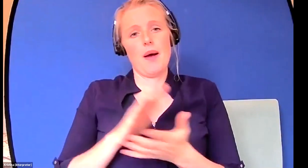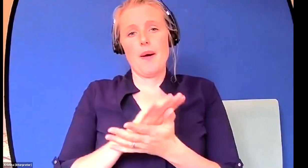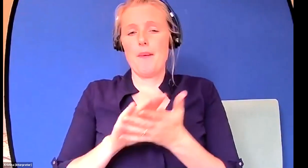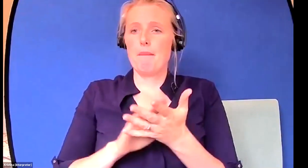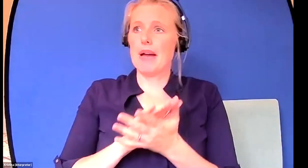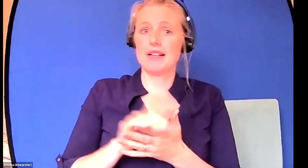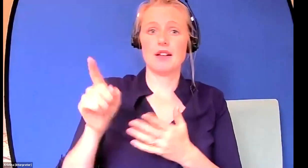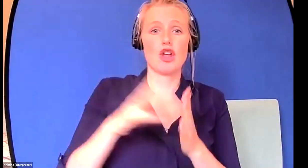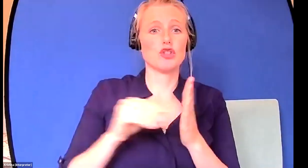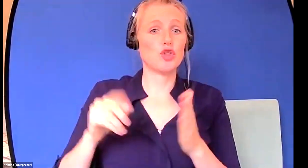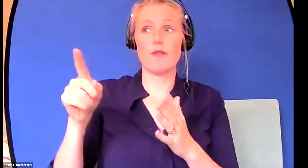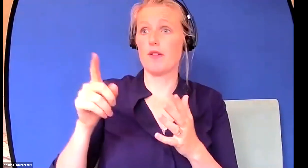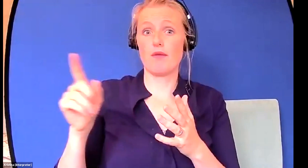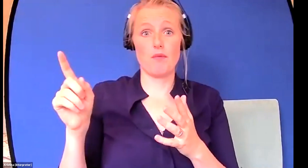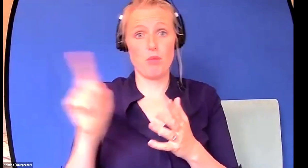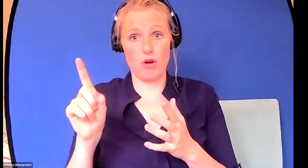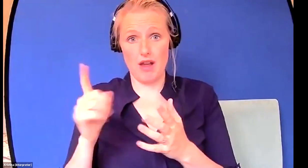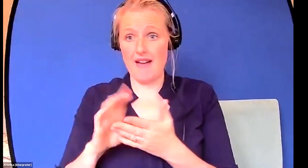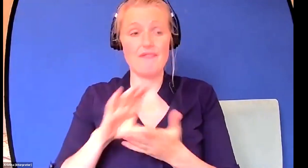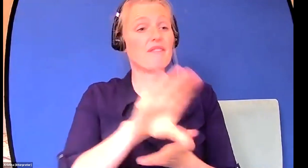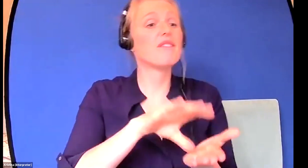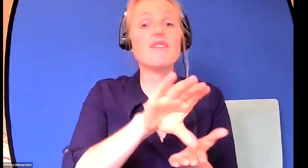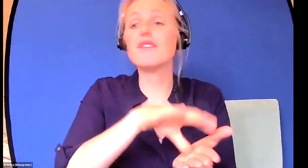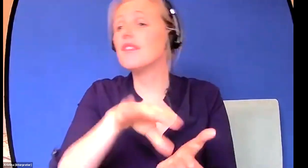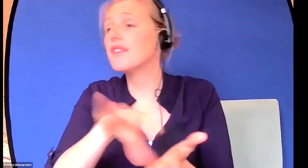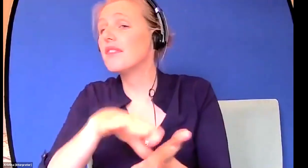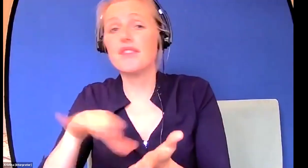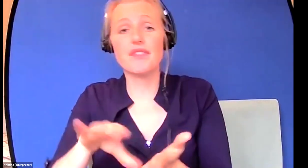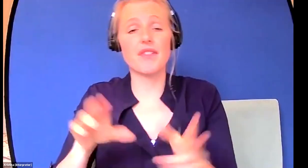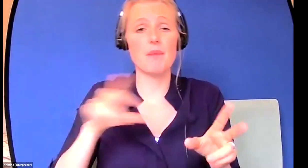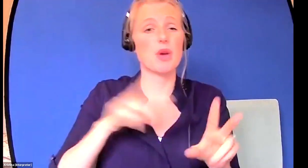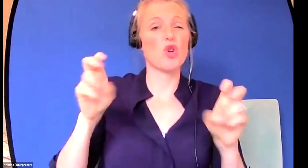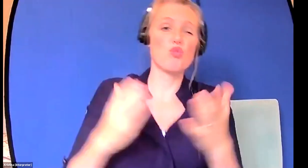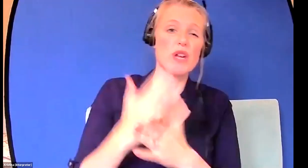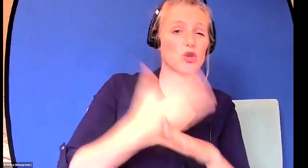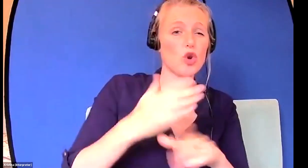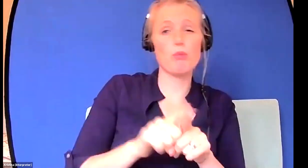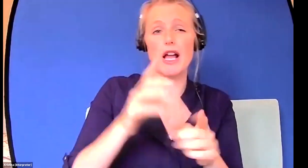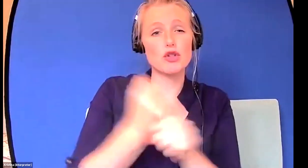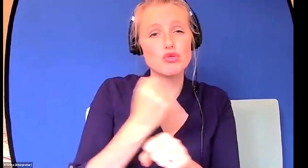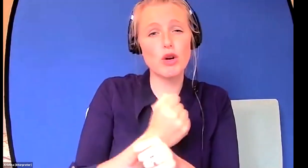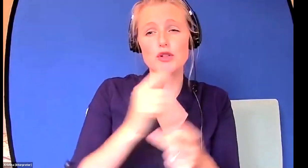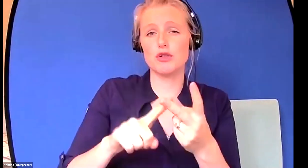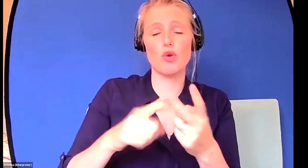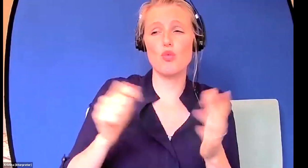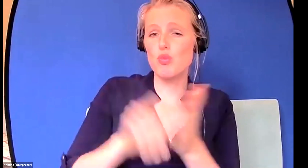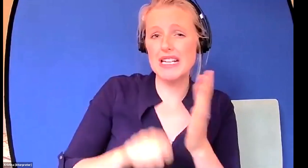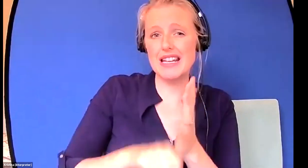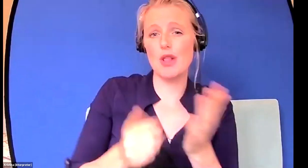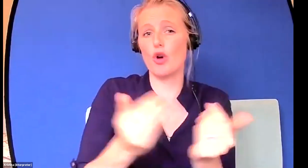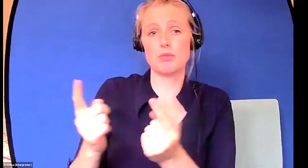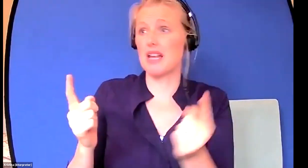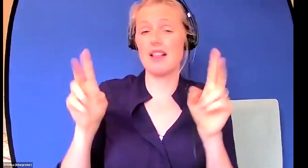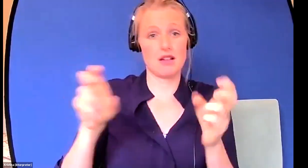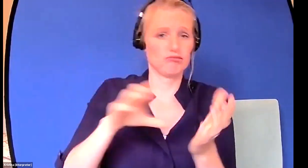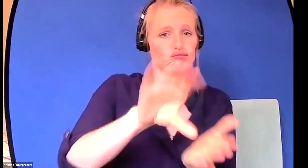relief package, as they gave perceived real jobs in construction, retail and hospitality their